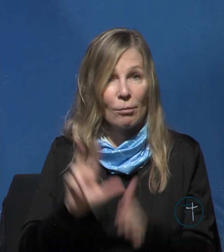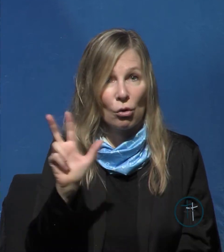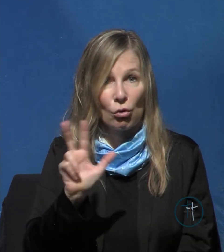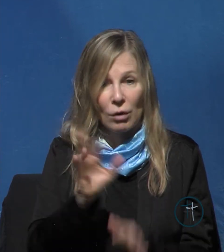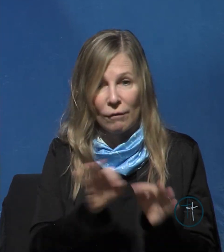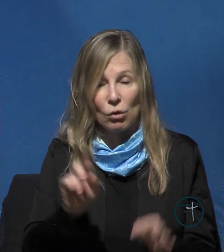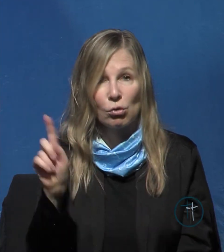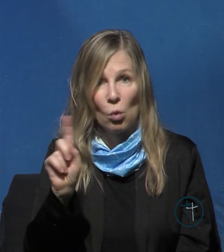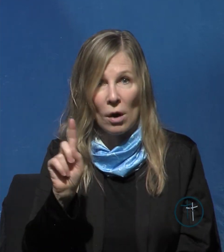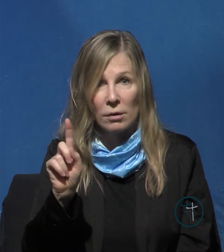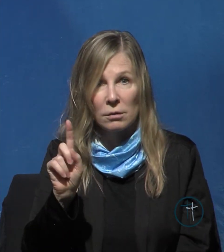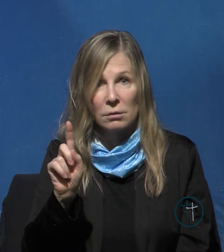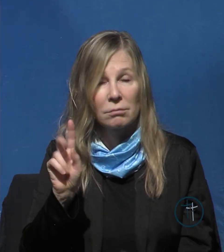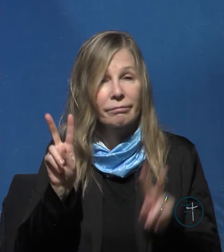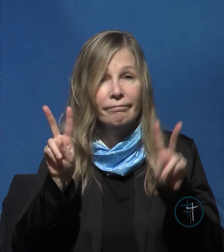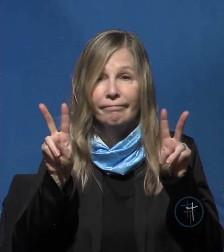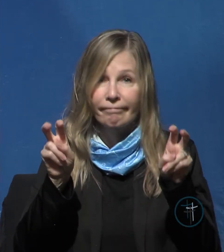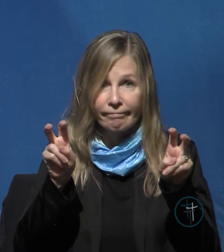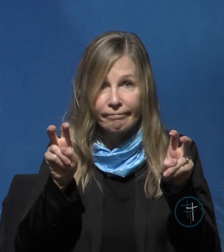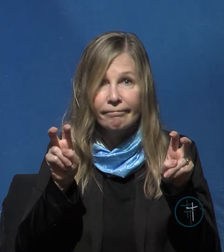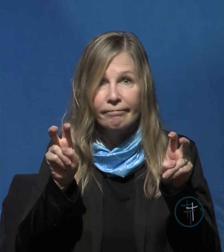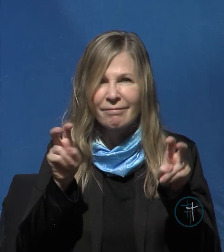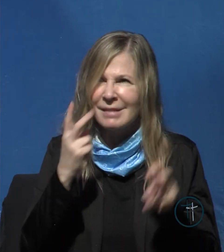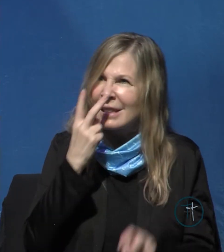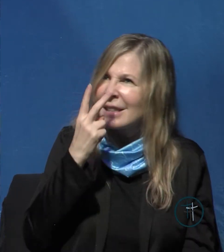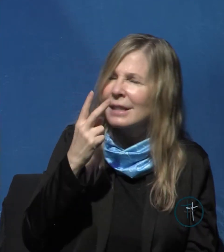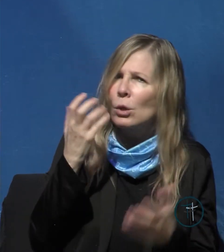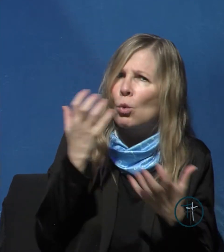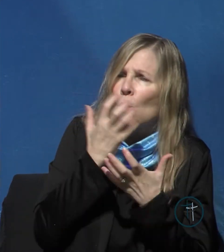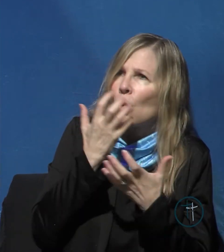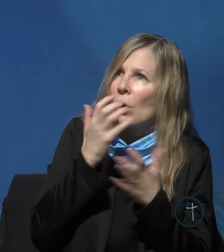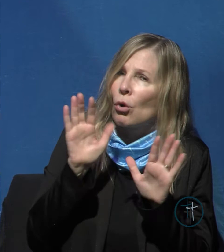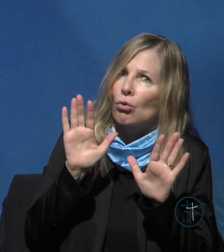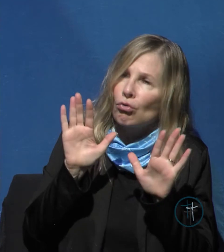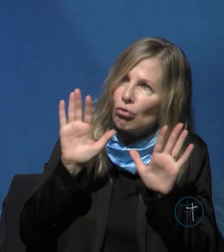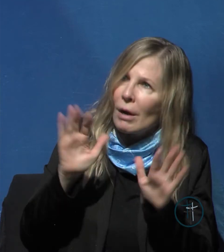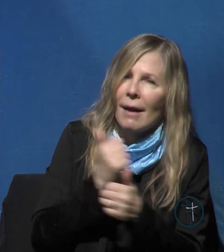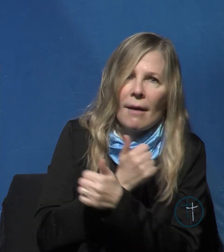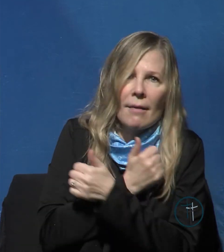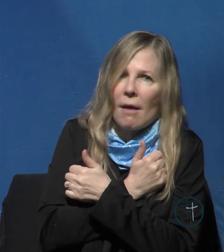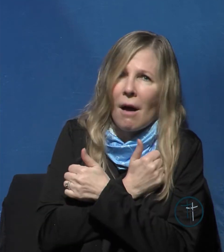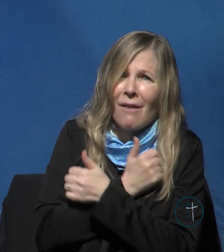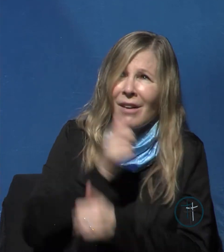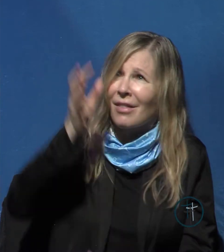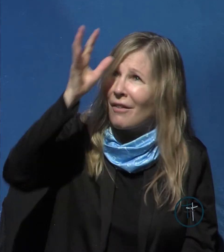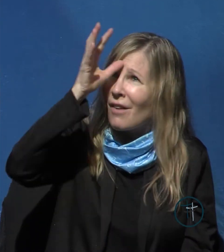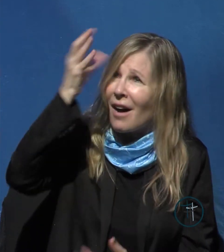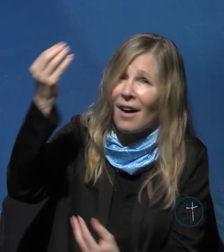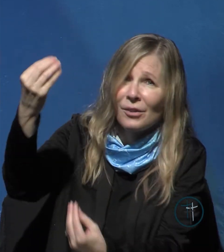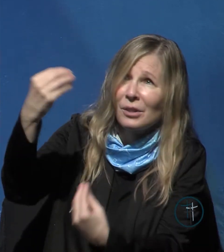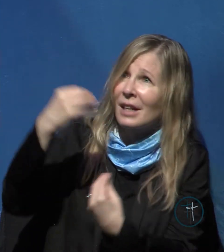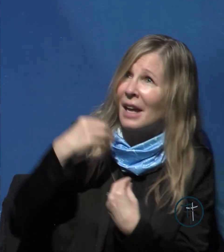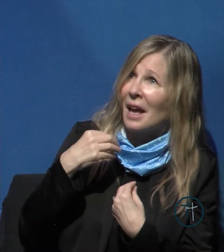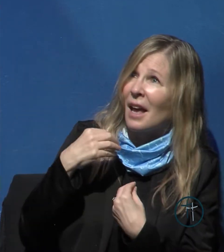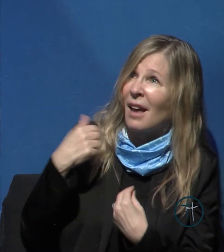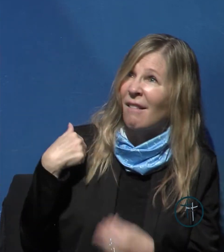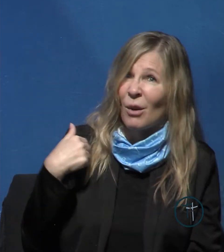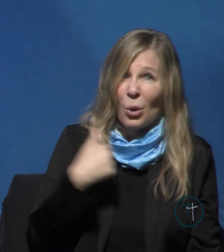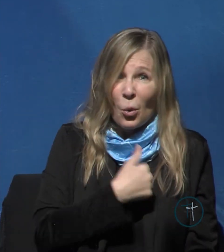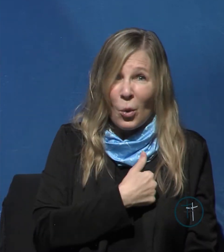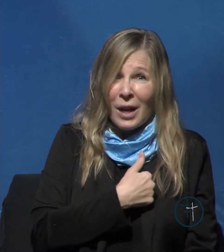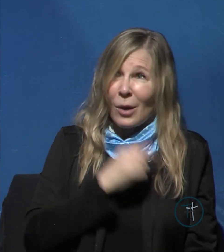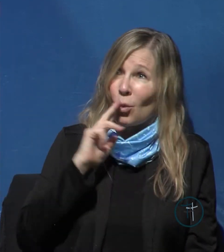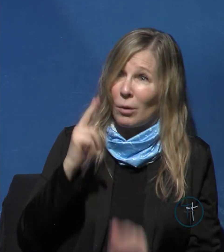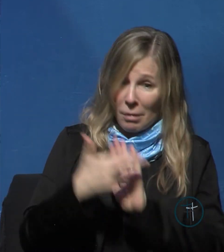1 and the first part of verse 2 state it this way: see how great a love the Father has bestowed on us that we would